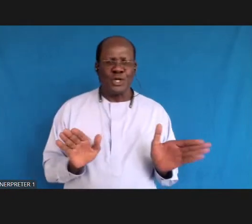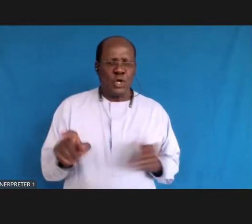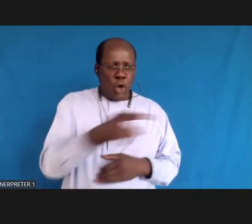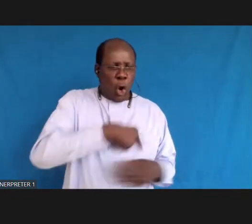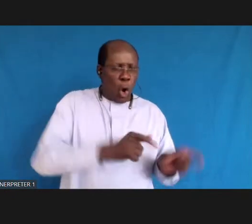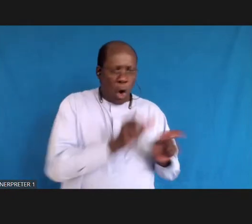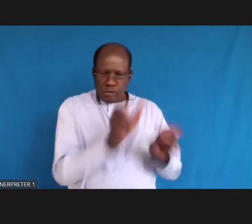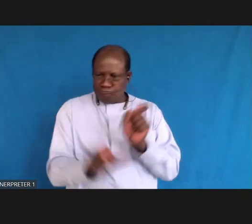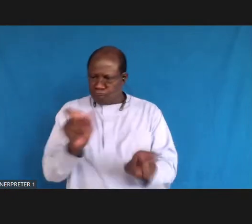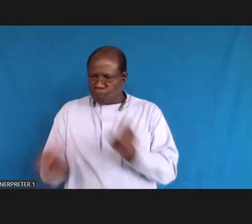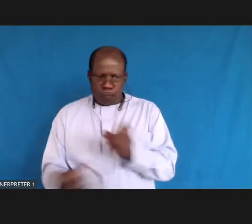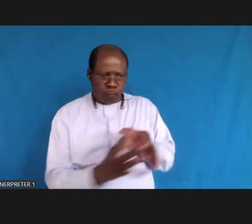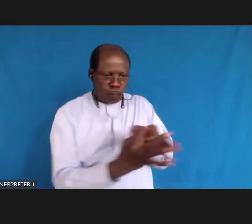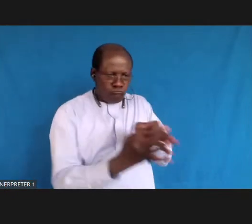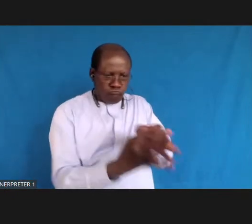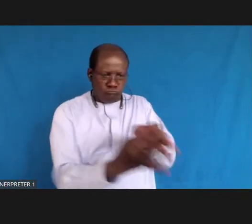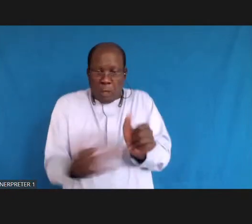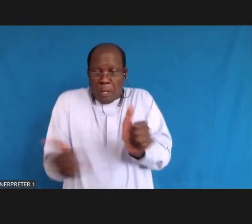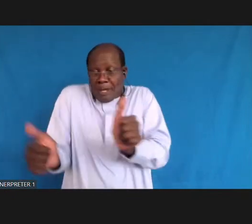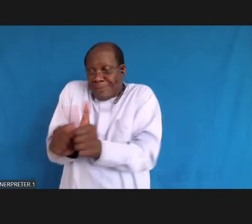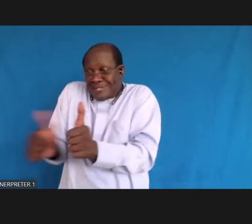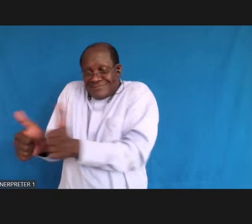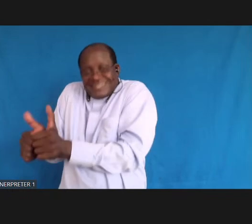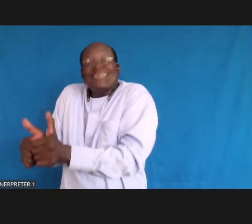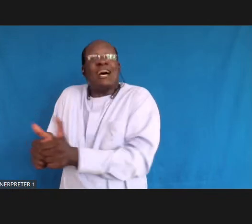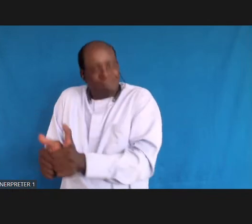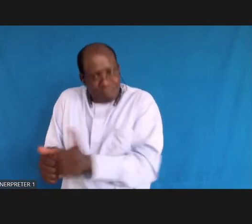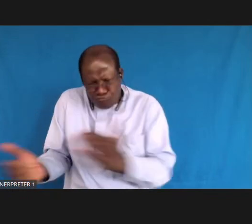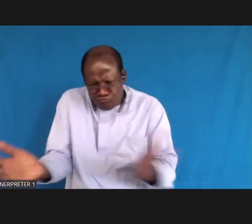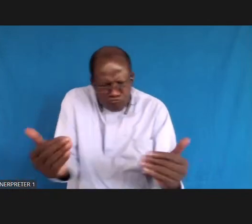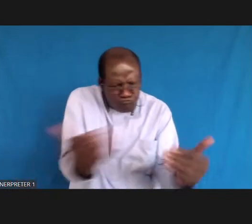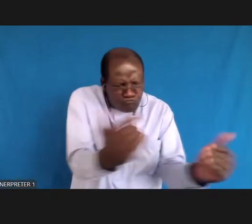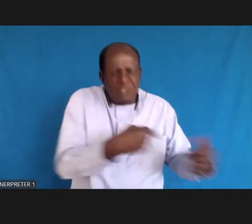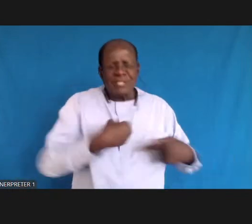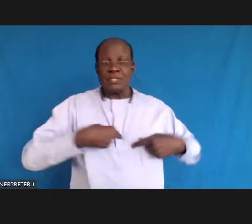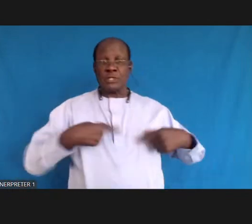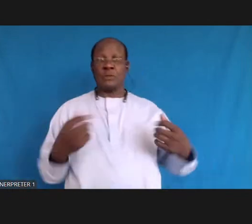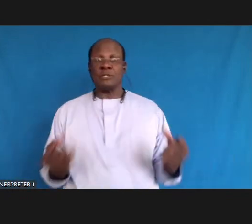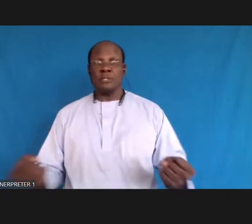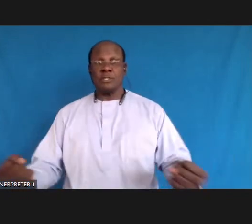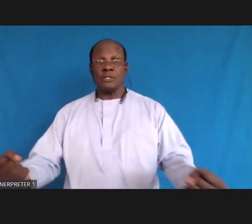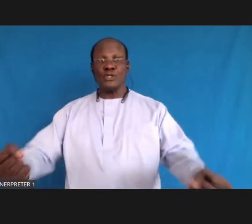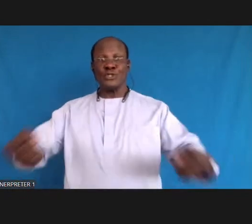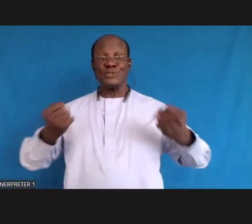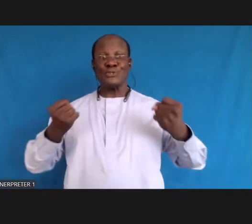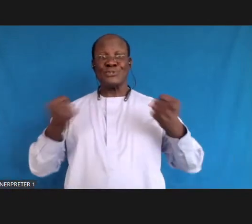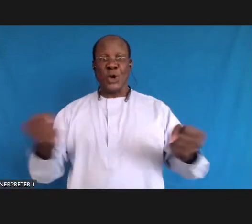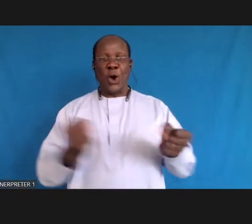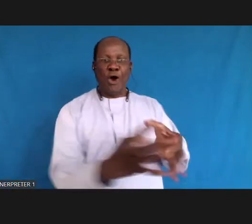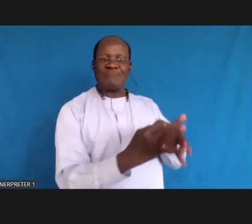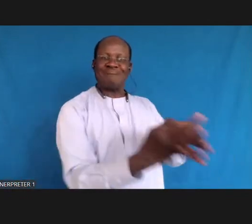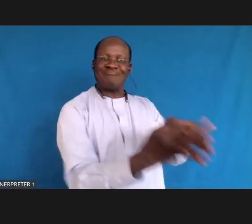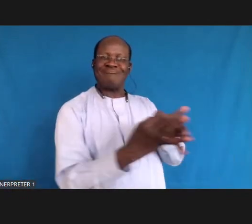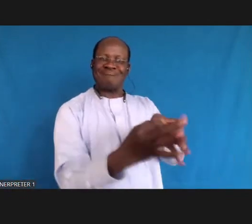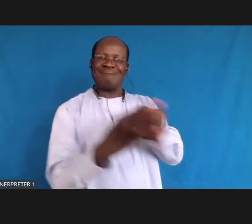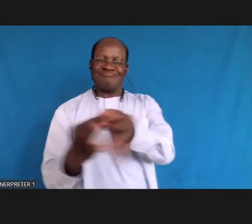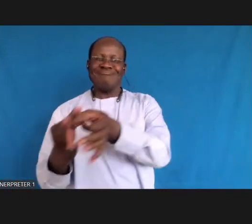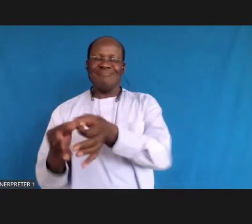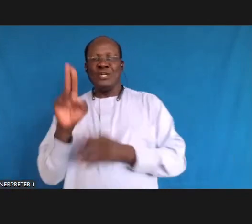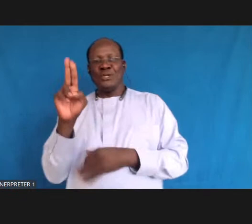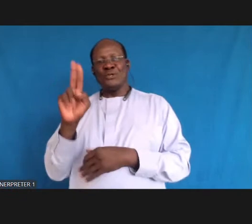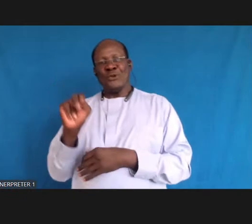partnership. We have seen as well strong partnership emerging through UN Habitat,